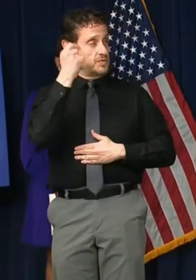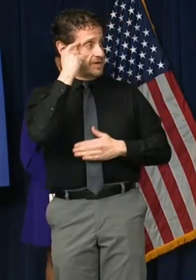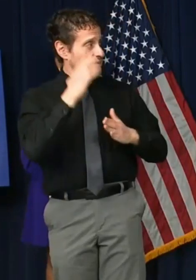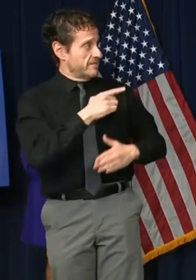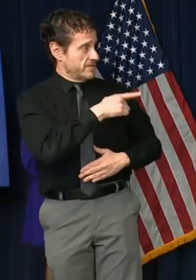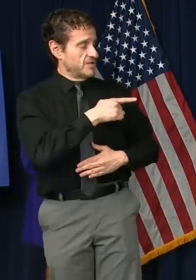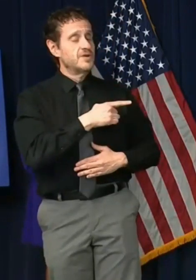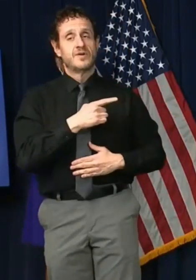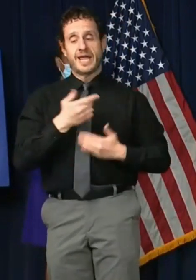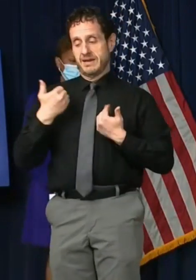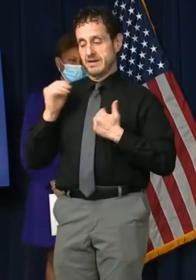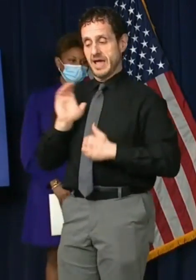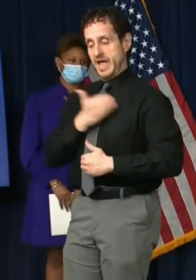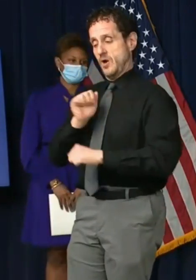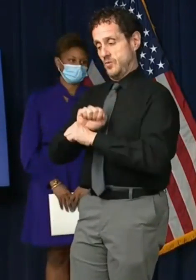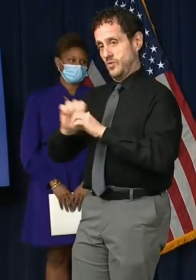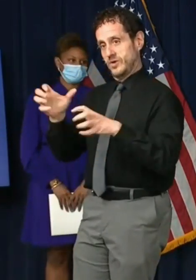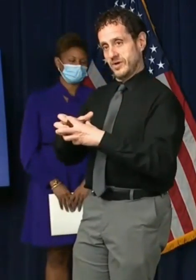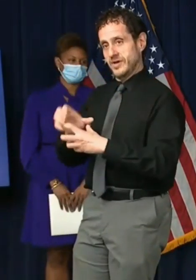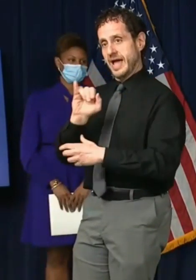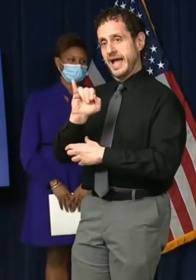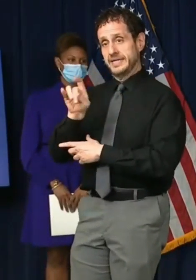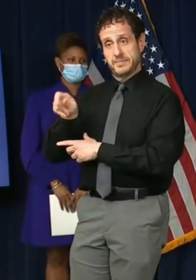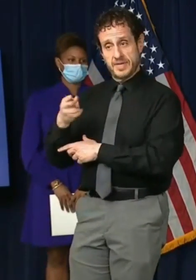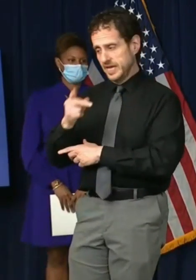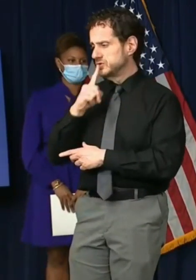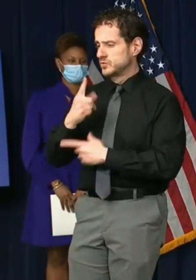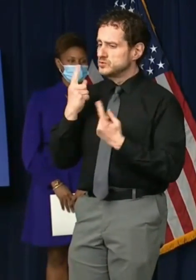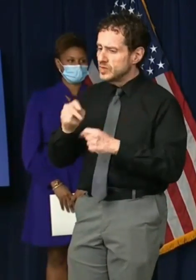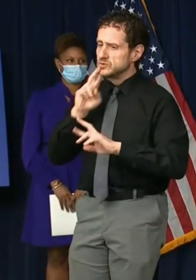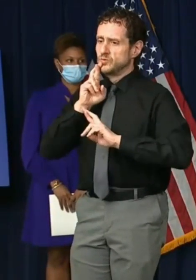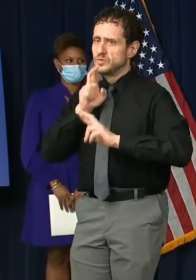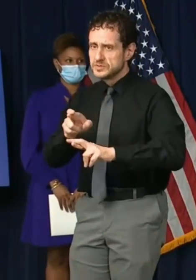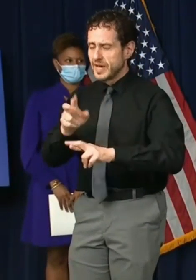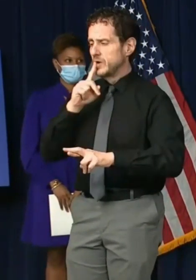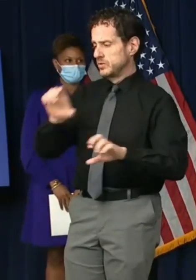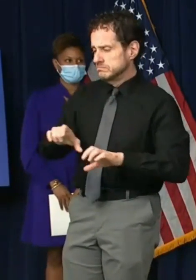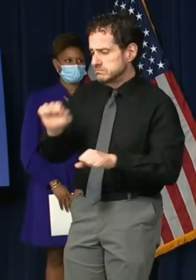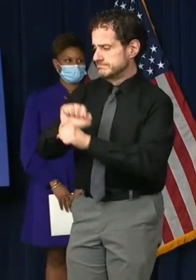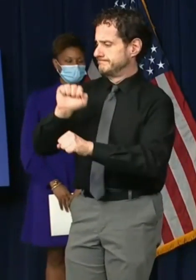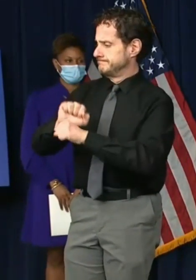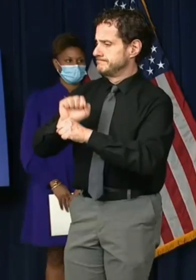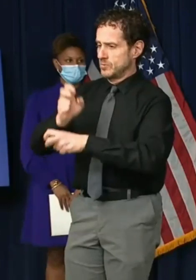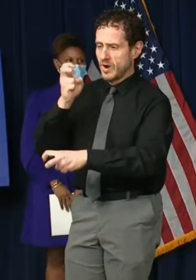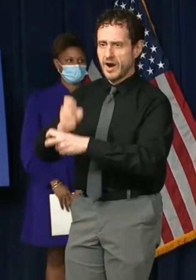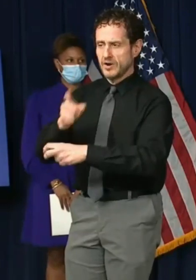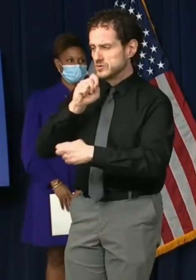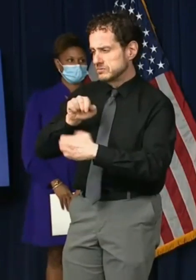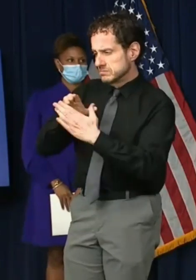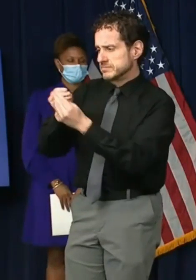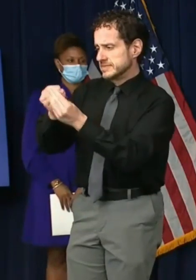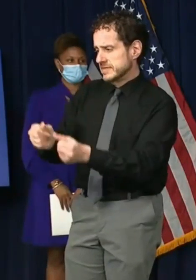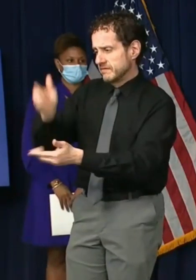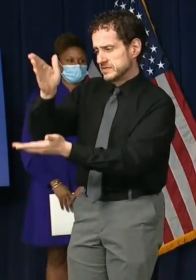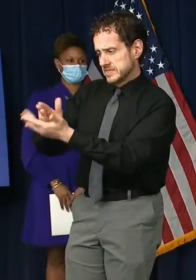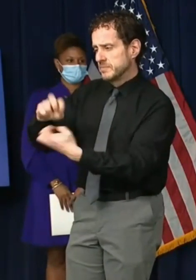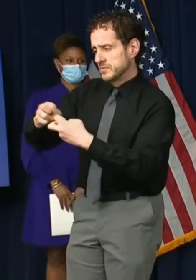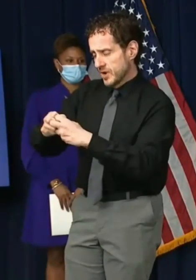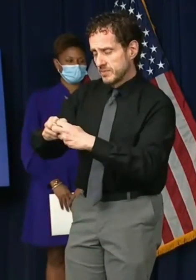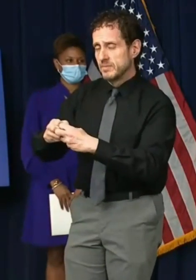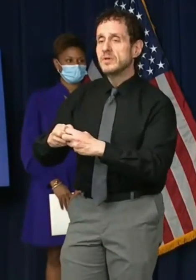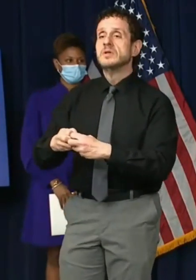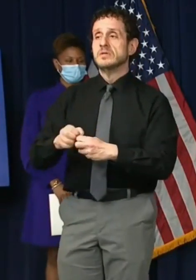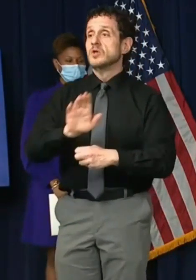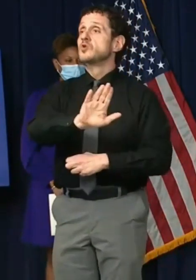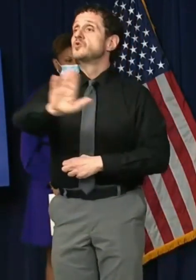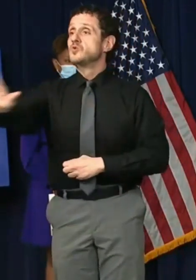we continue to do everything we can to respond to this pandemic. You are doing your part as well, and your part